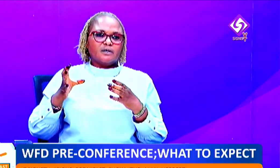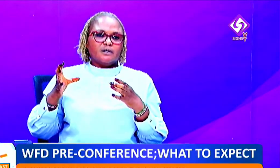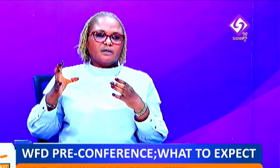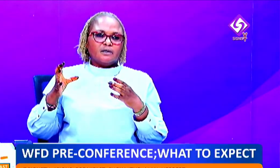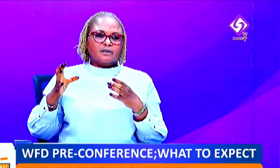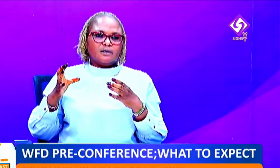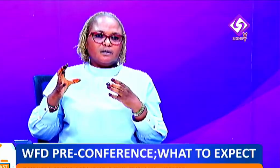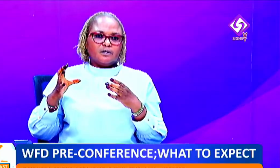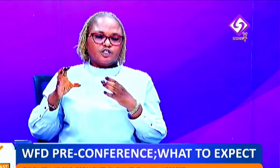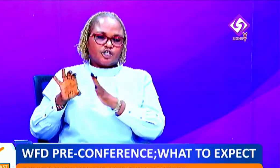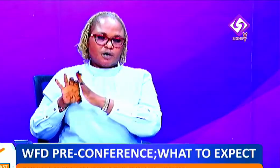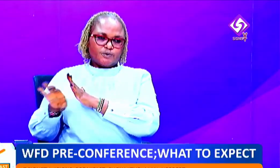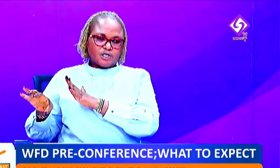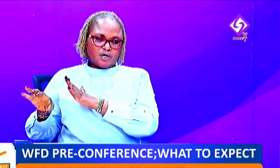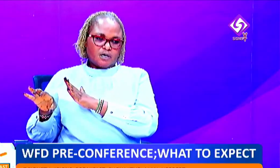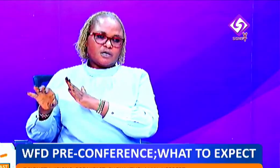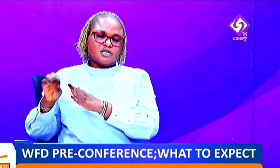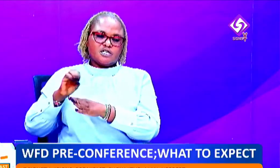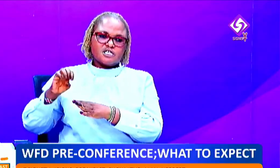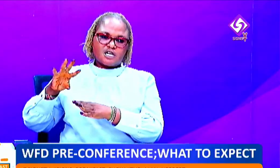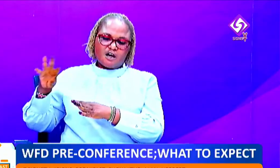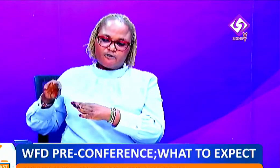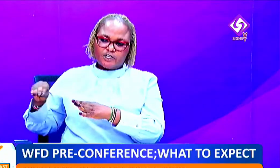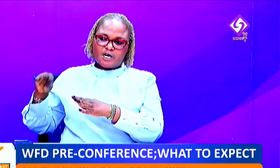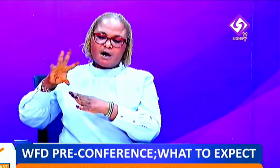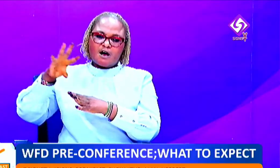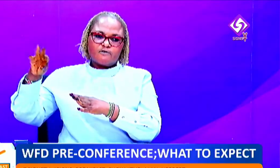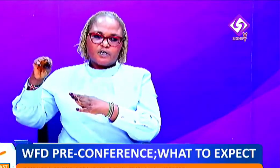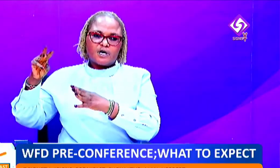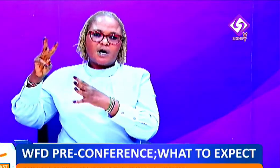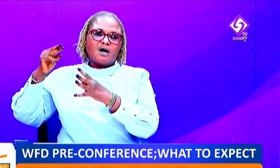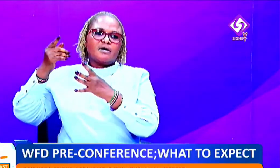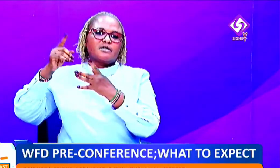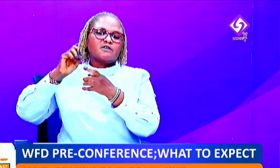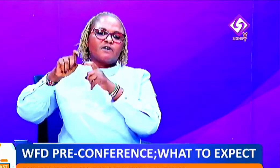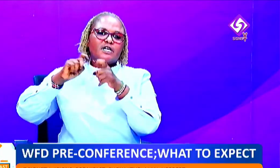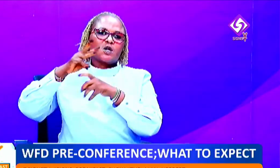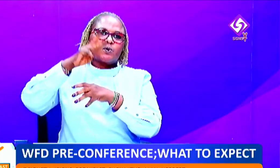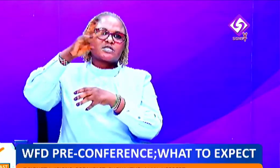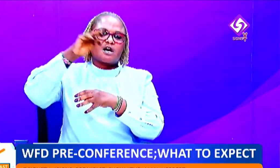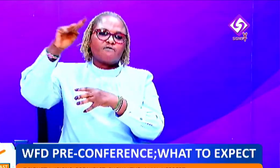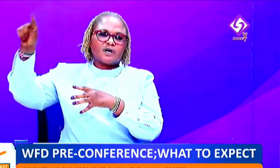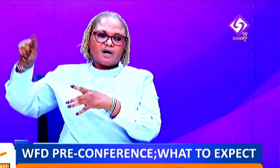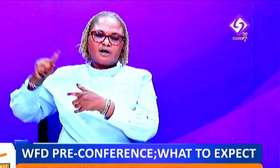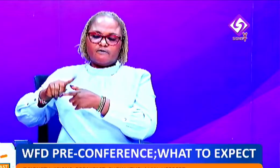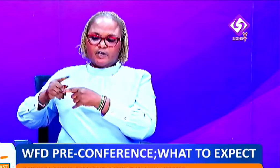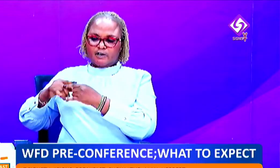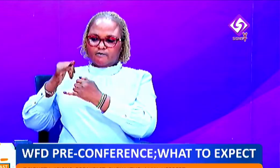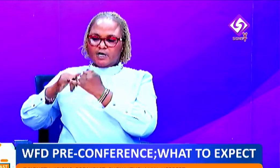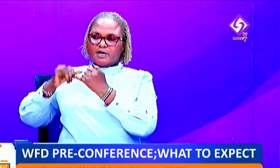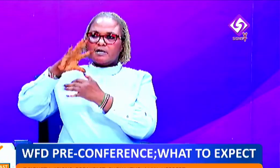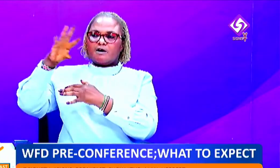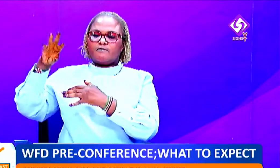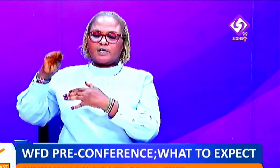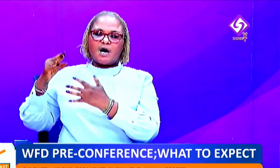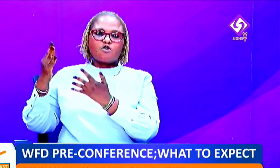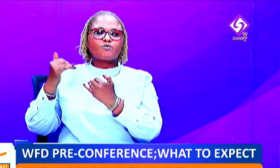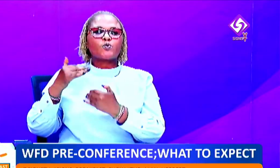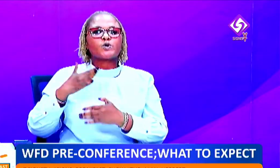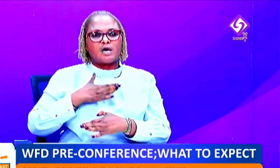a chapter to continue this mentorship and leadership training. Like in East Africa, we would need to have a platform that